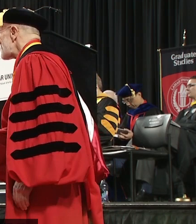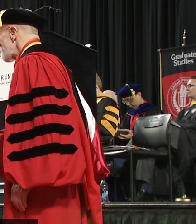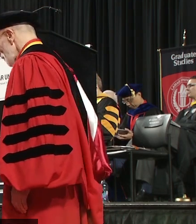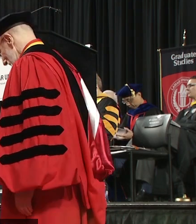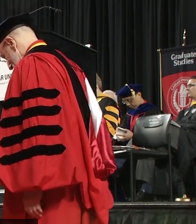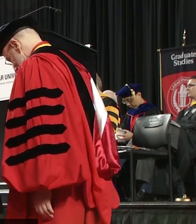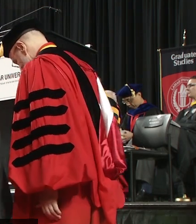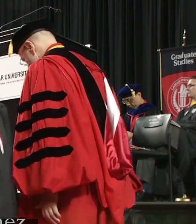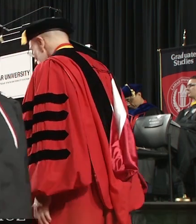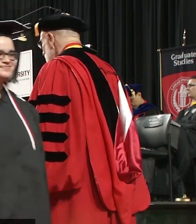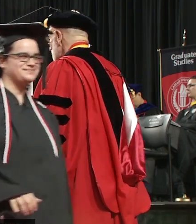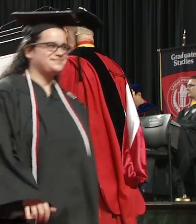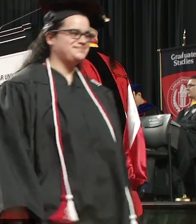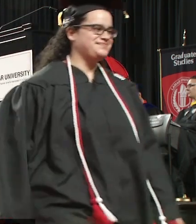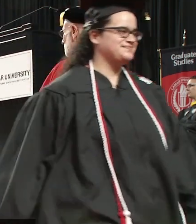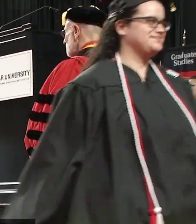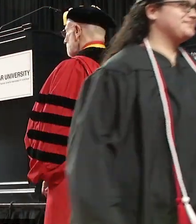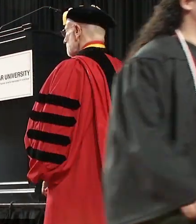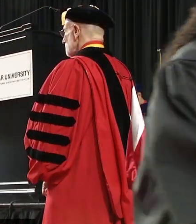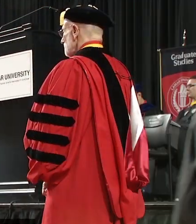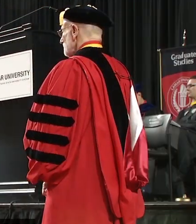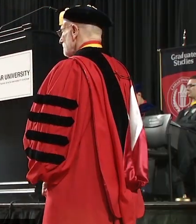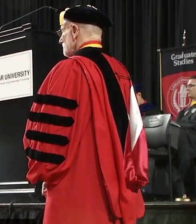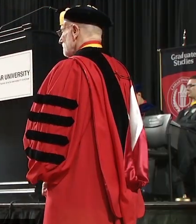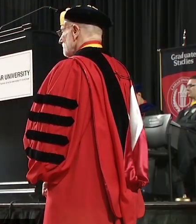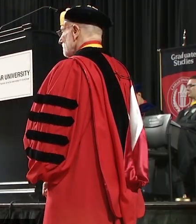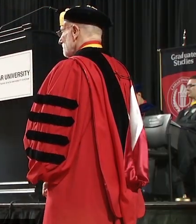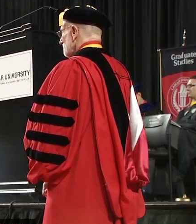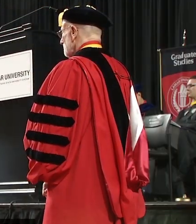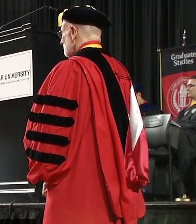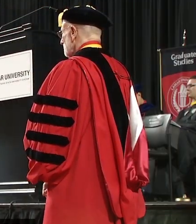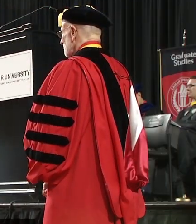Haley Renee Morris.